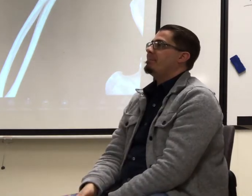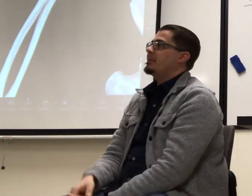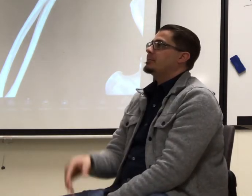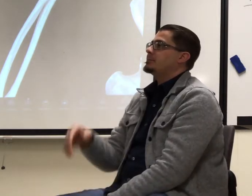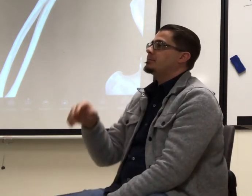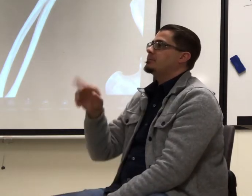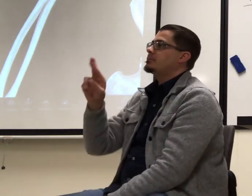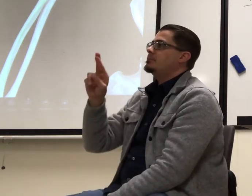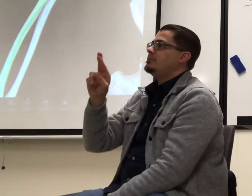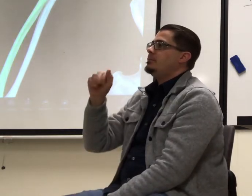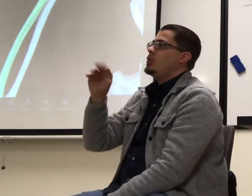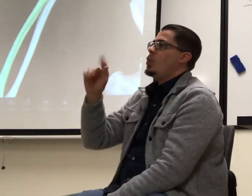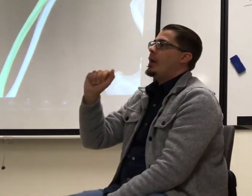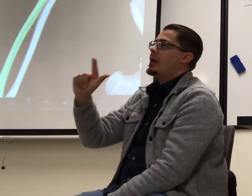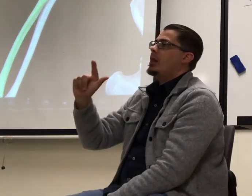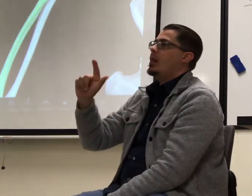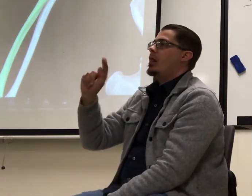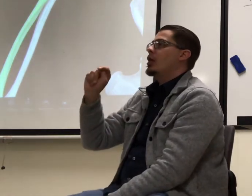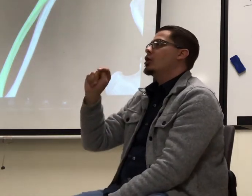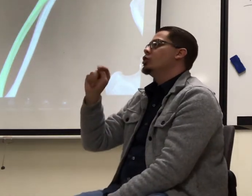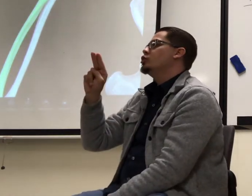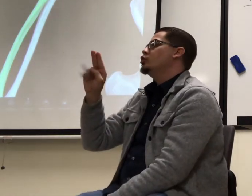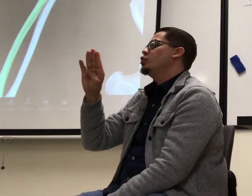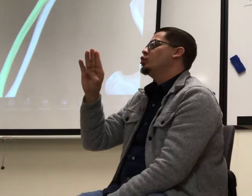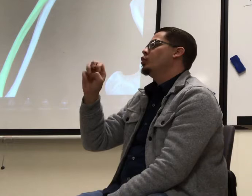radial tuberosity. Let's take a look at that.